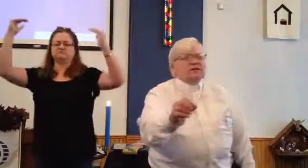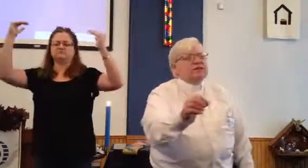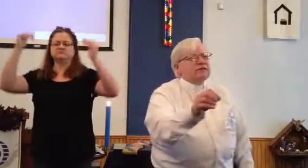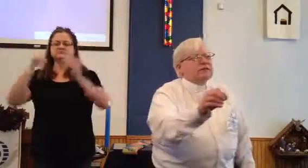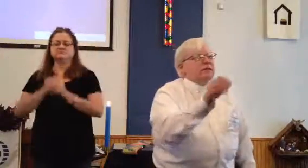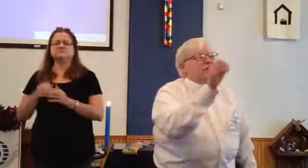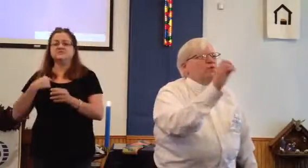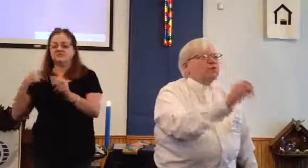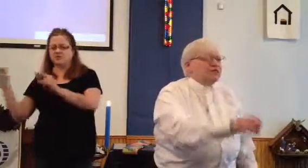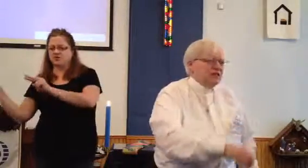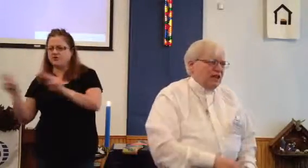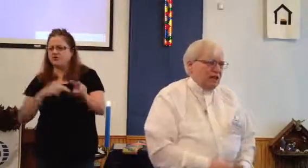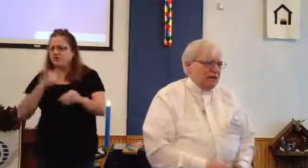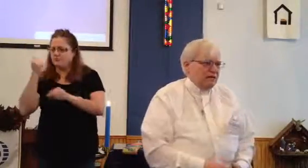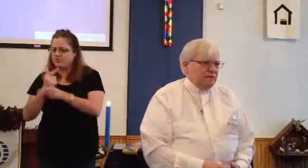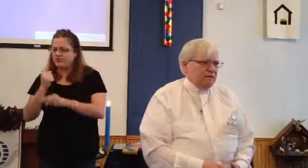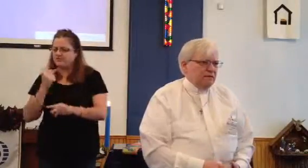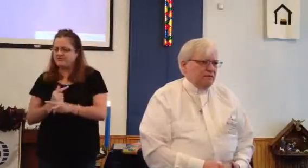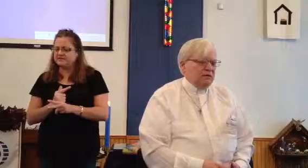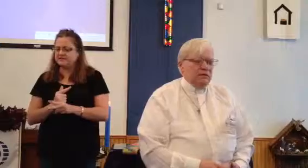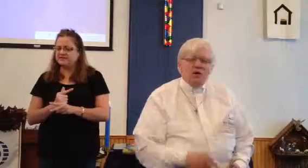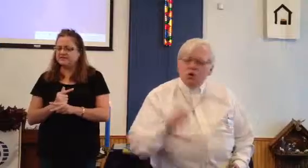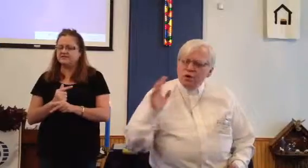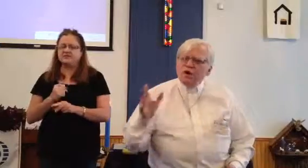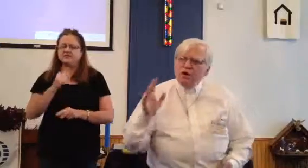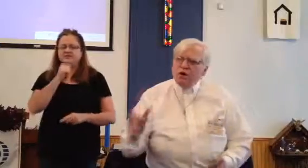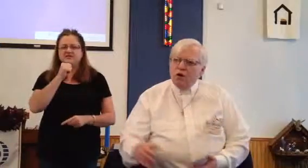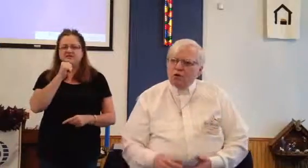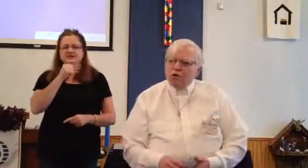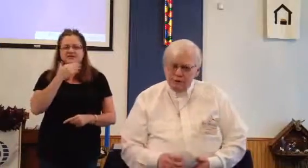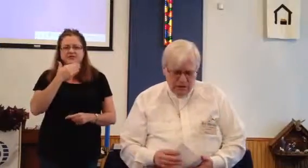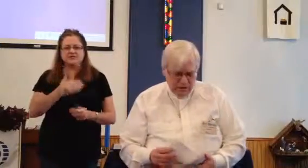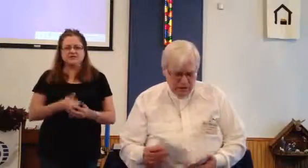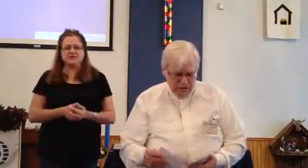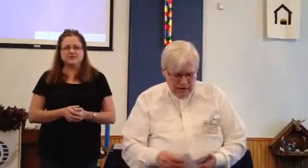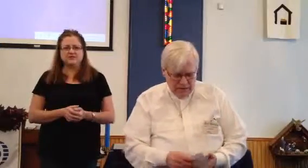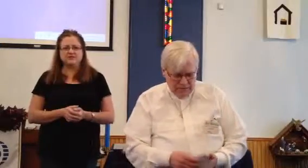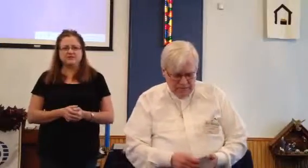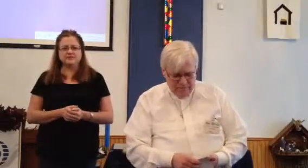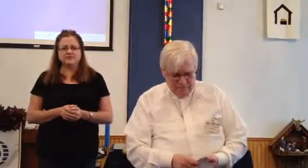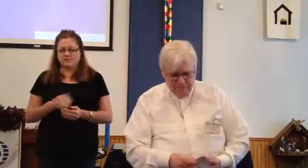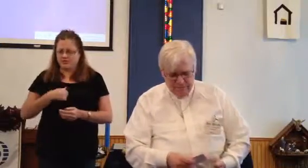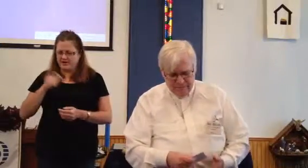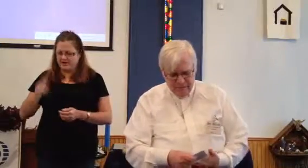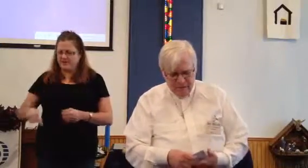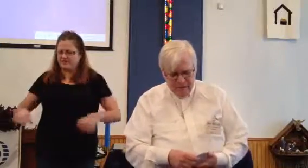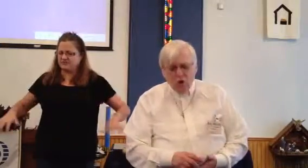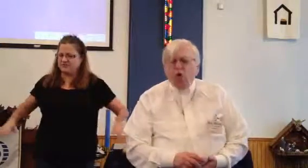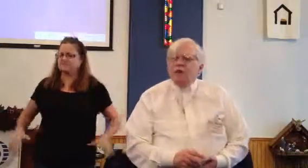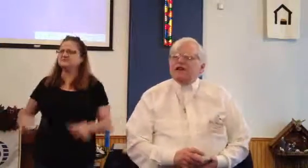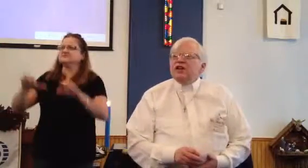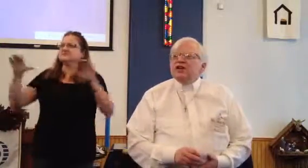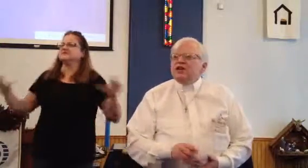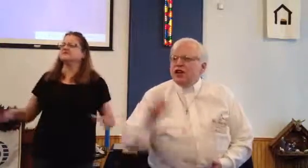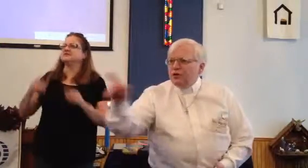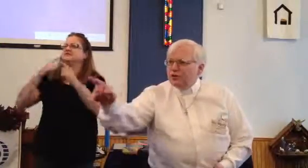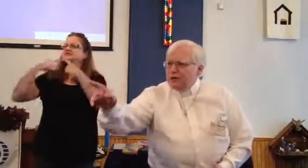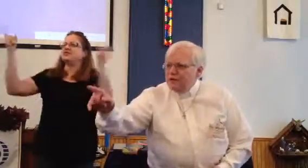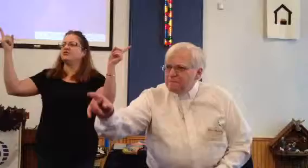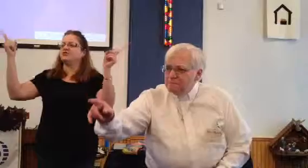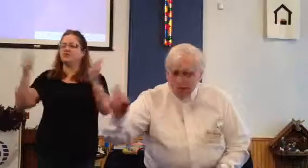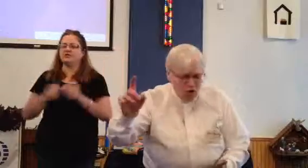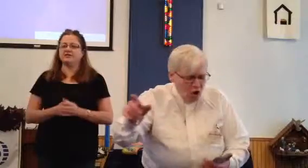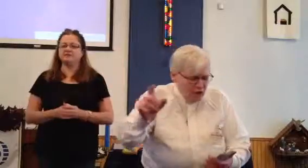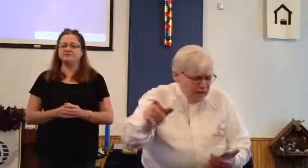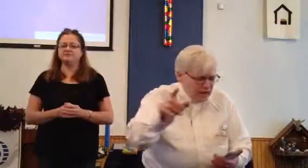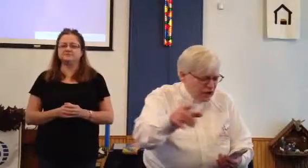and sisters with disdain, we are called to speak out. When